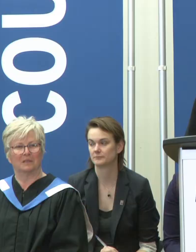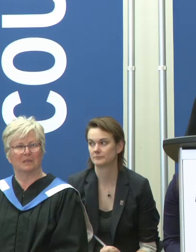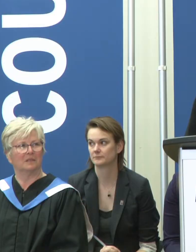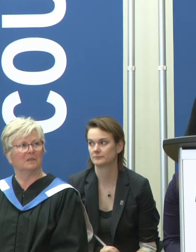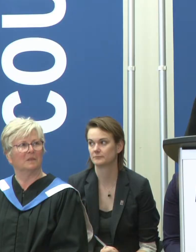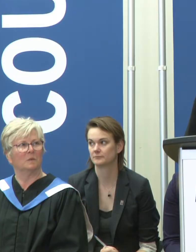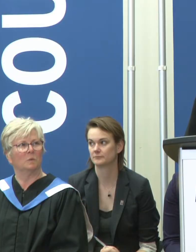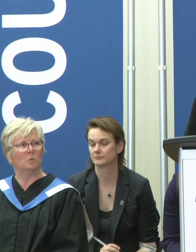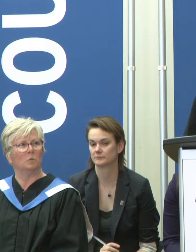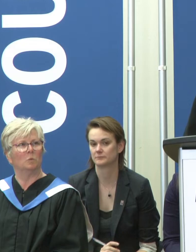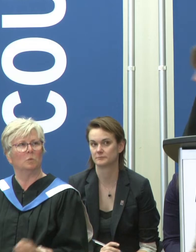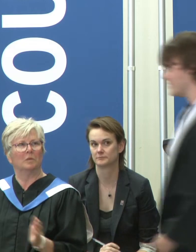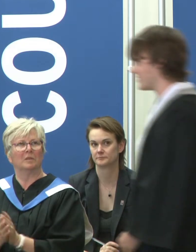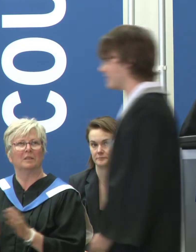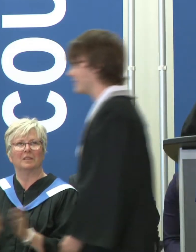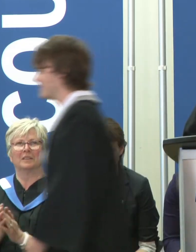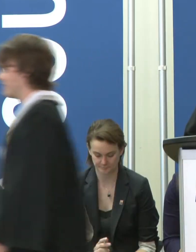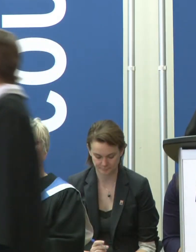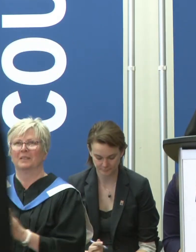Jacob Perry.